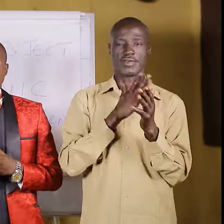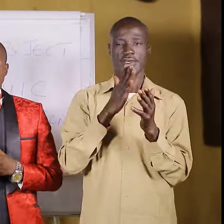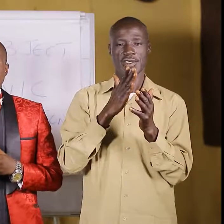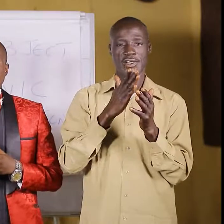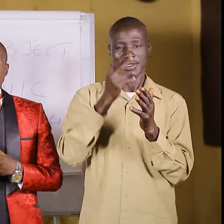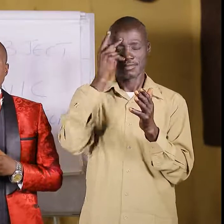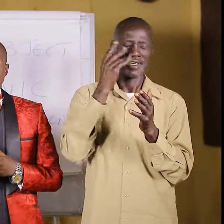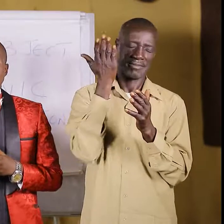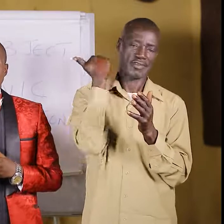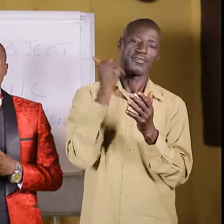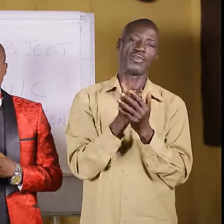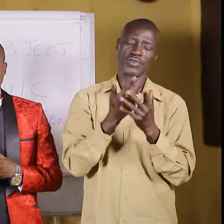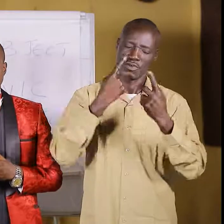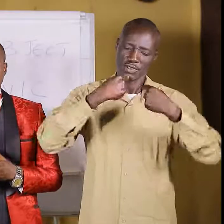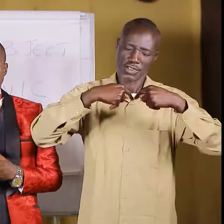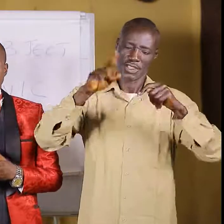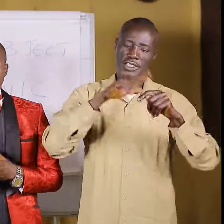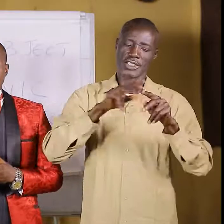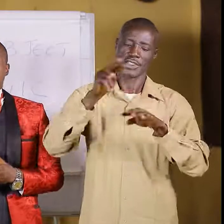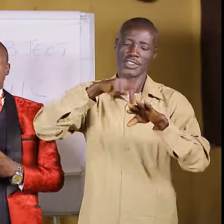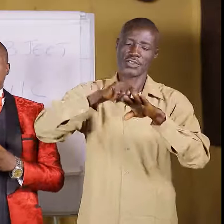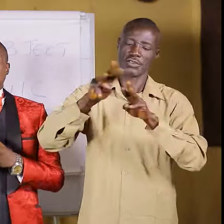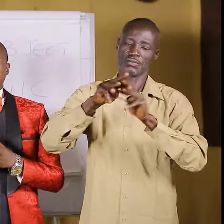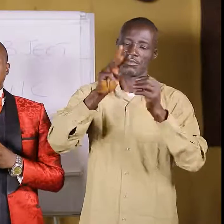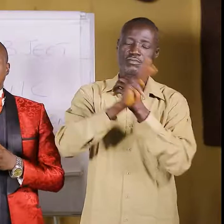that nationalistic movements brought to Nigeria.